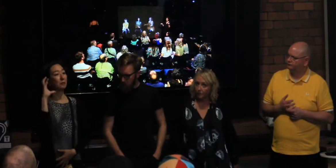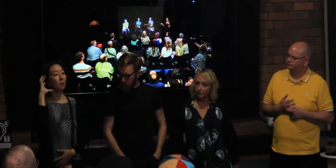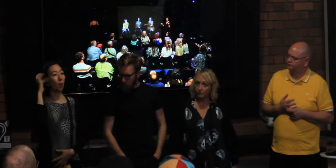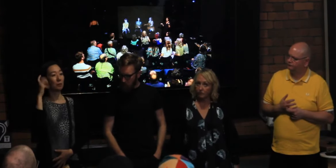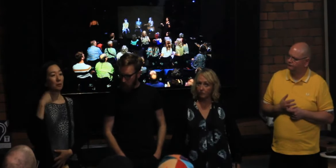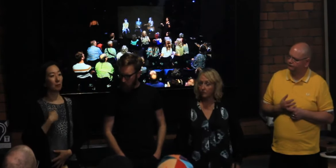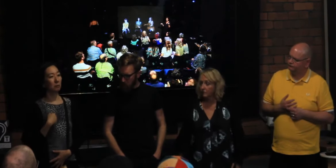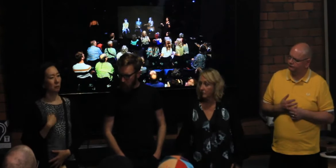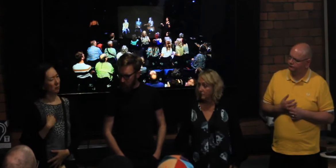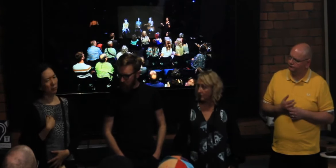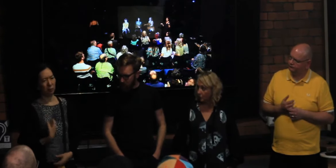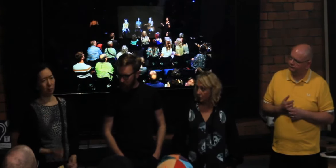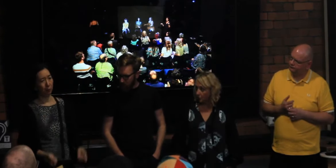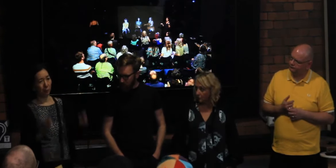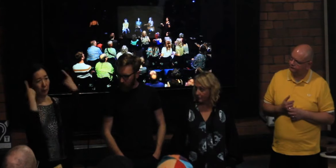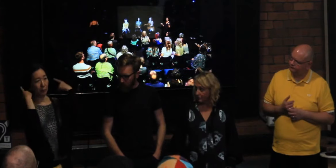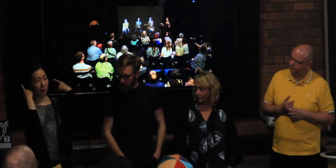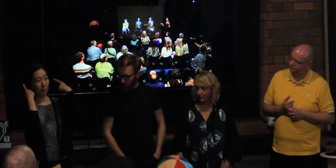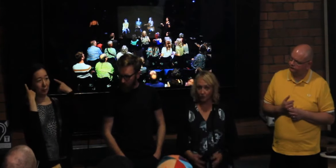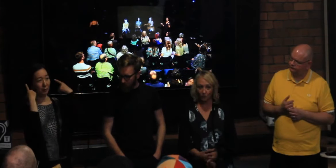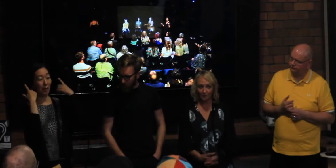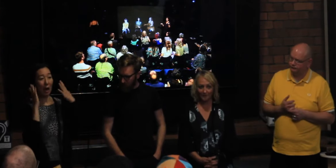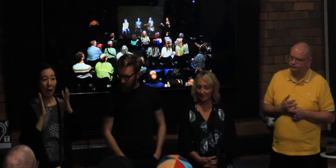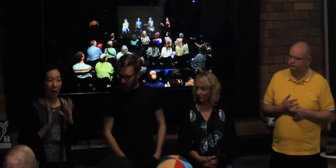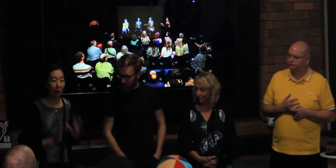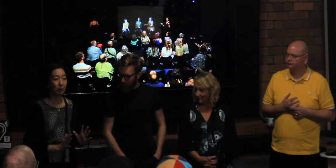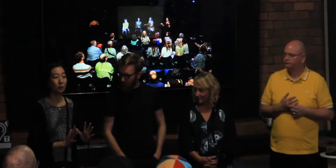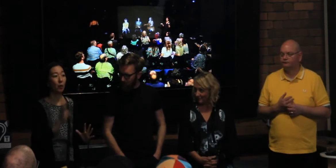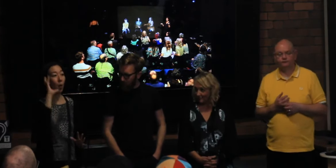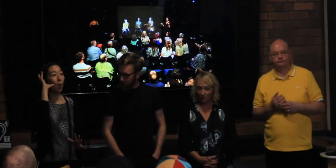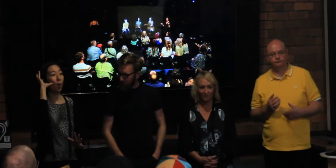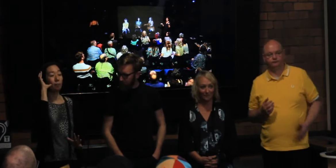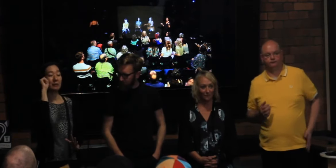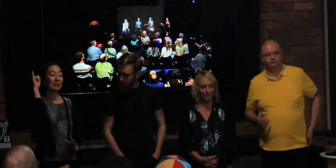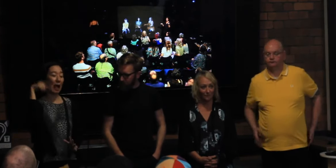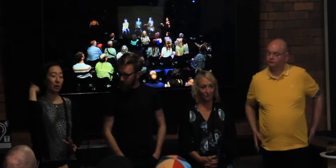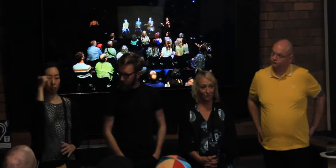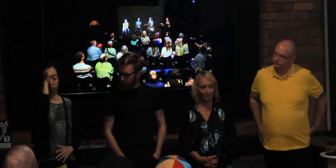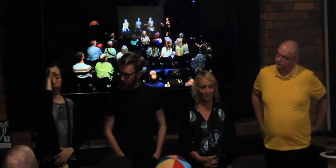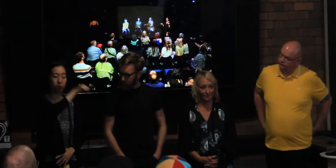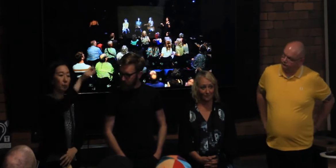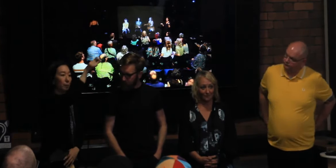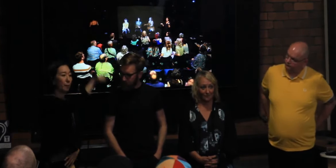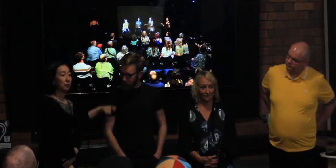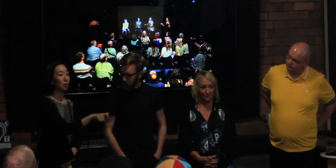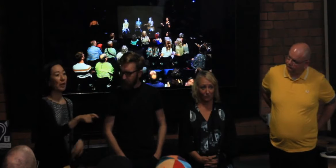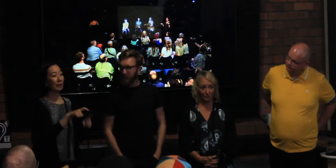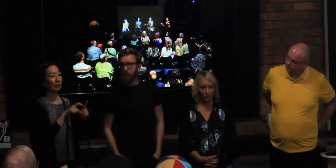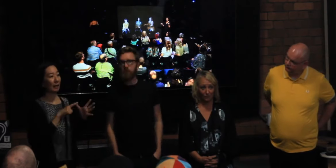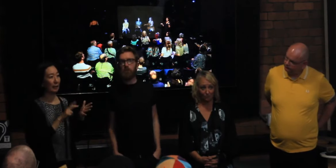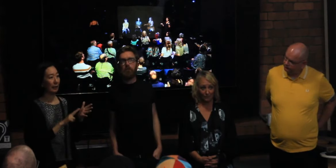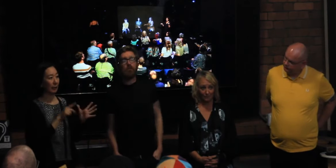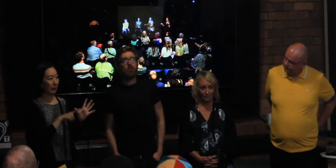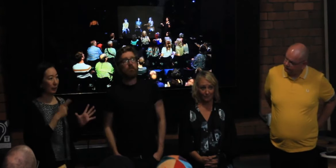and really gel as a team. I mean, in terms of the auditory aspect, obviously, it wasn't necessarily accessible